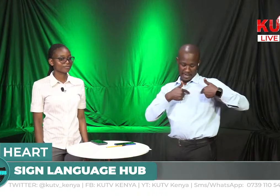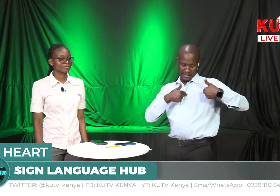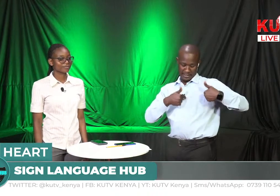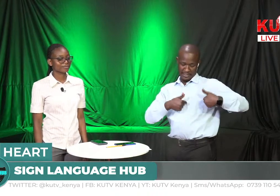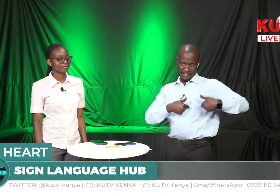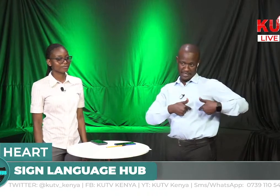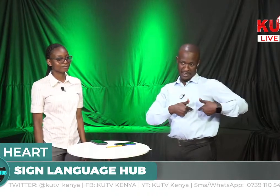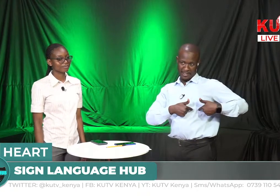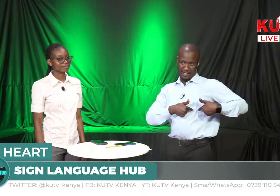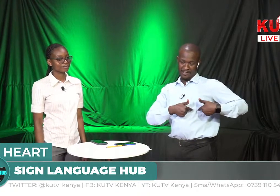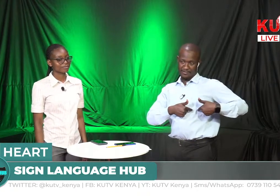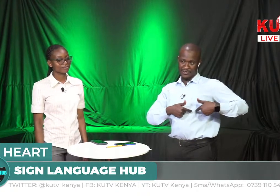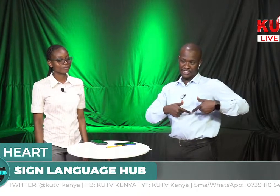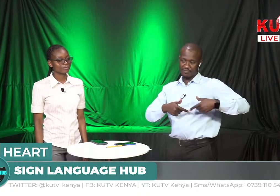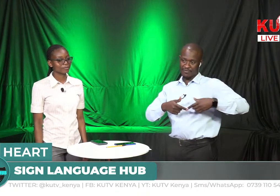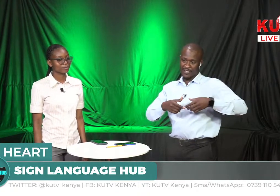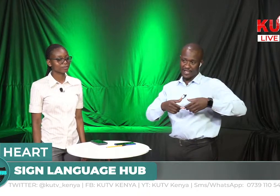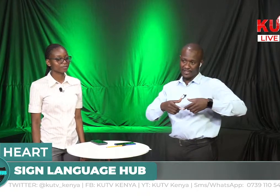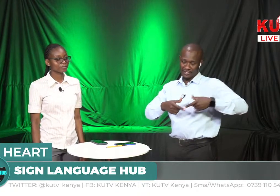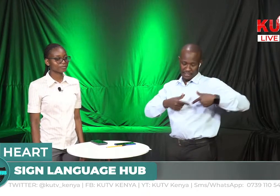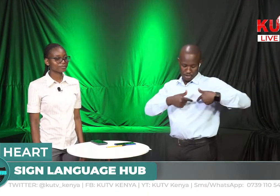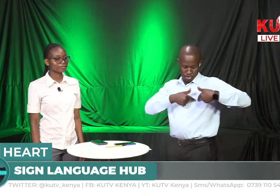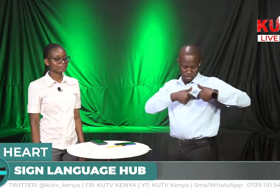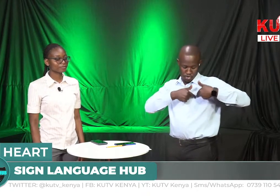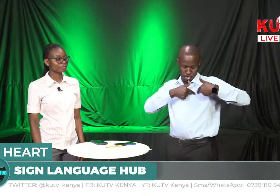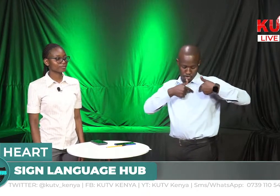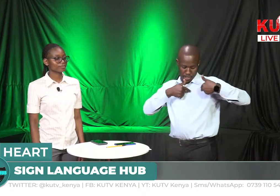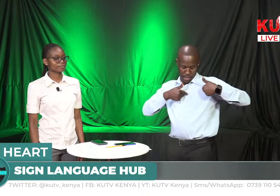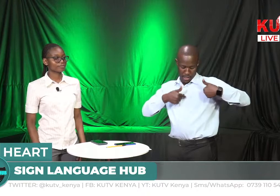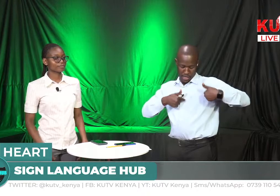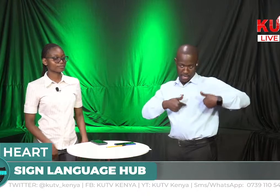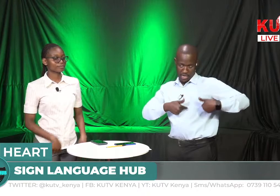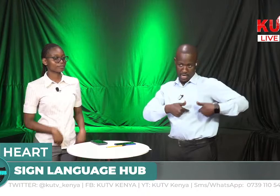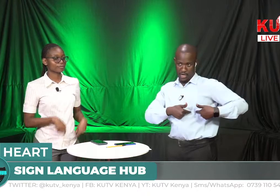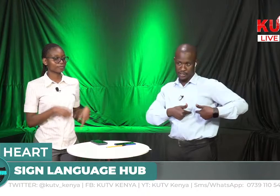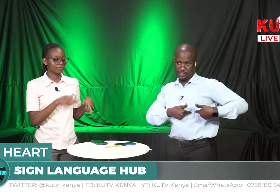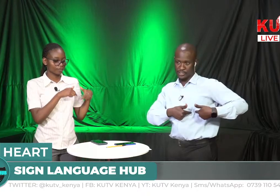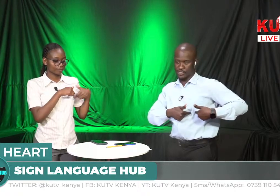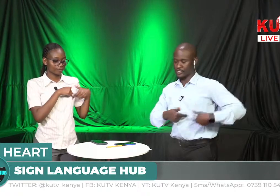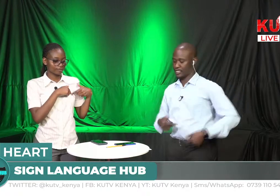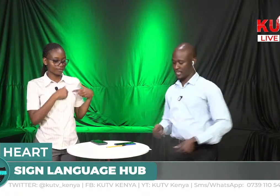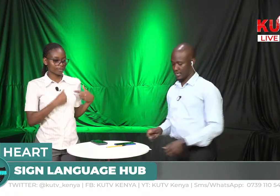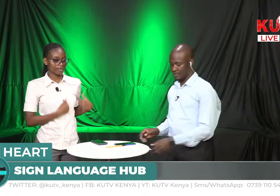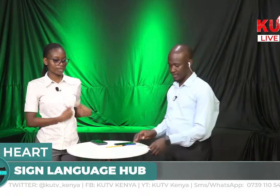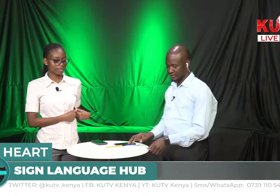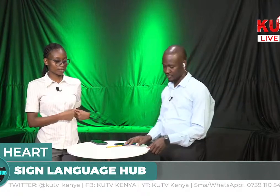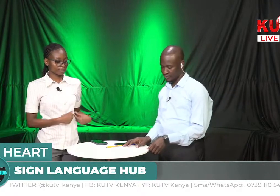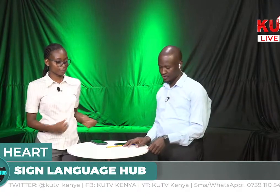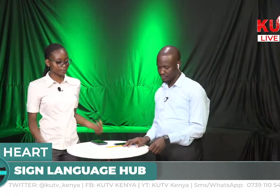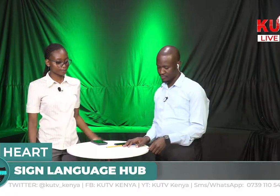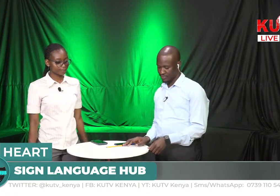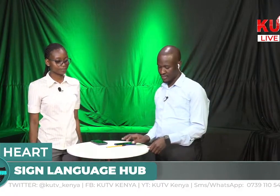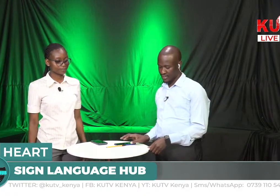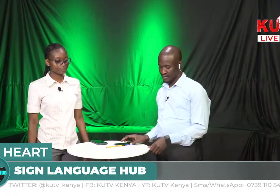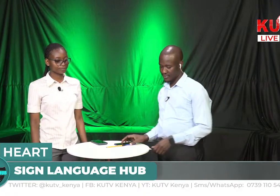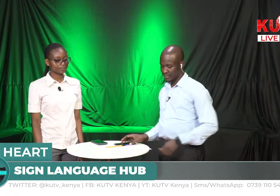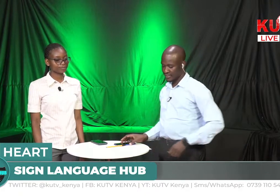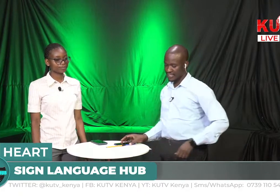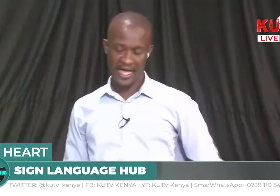Heart. You know the shape of the heart, so you draw it here. Heart. All right, let's continue. Another one is